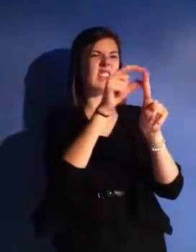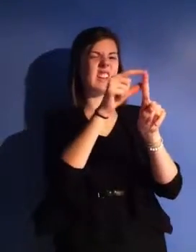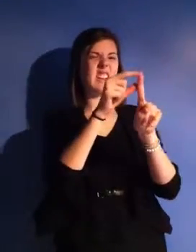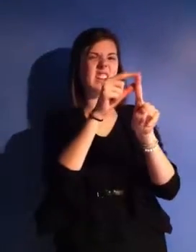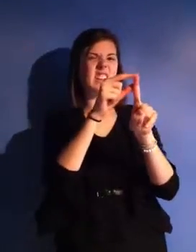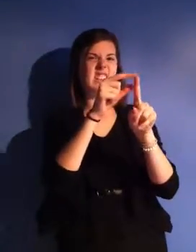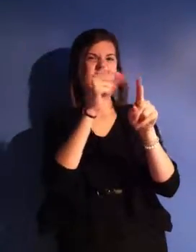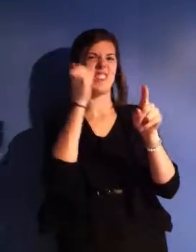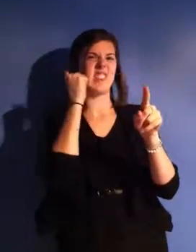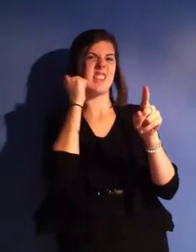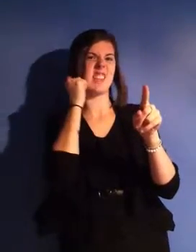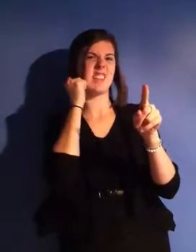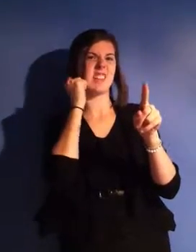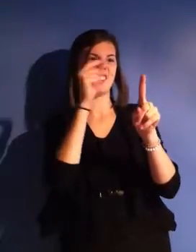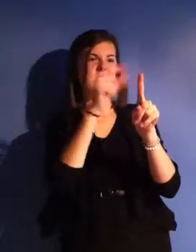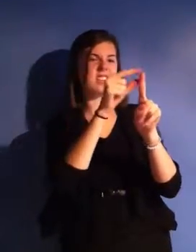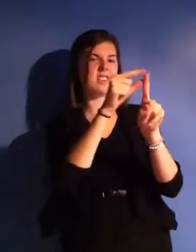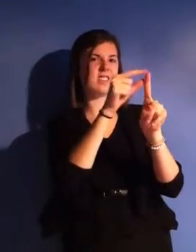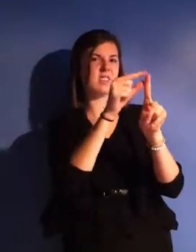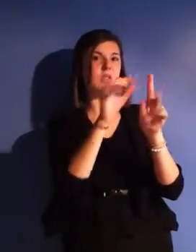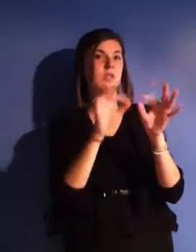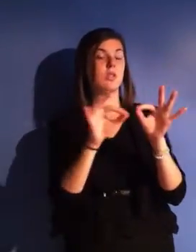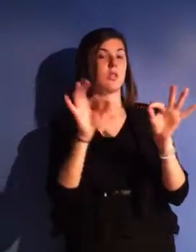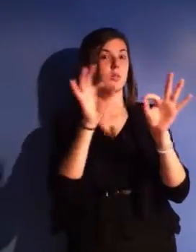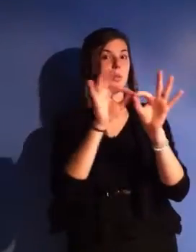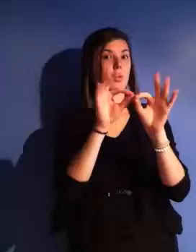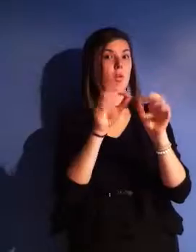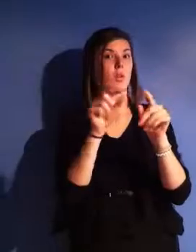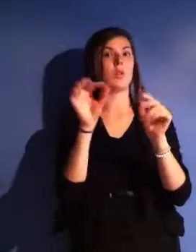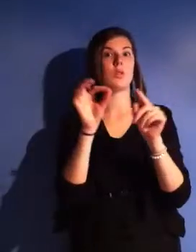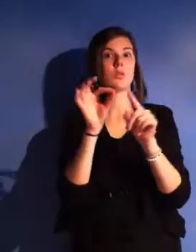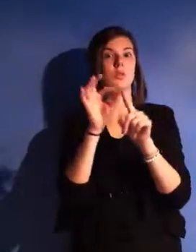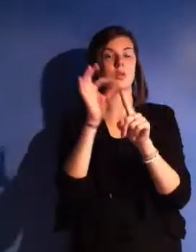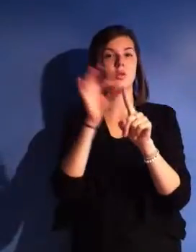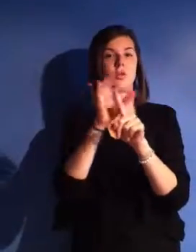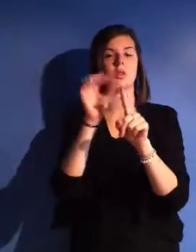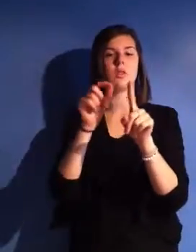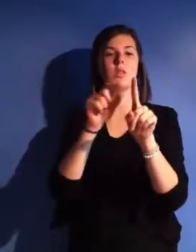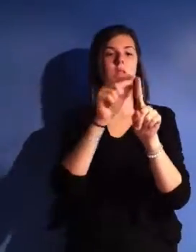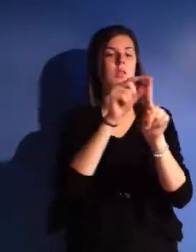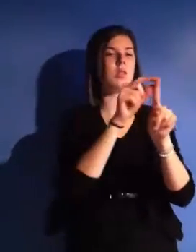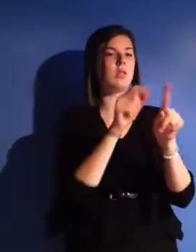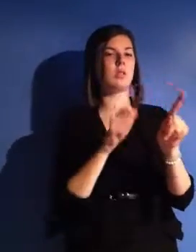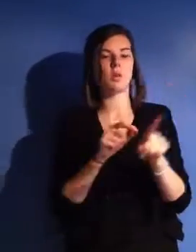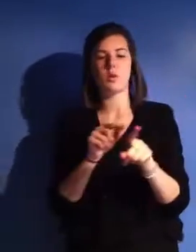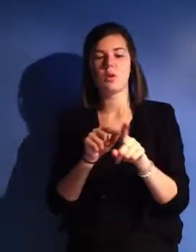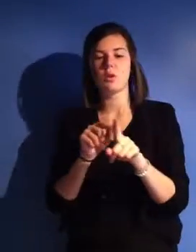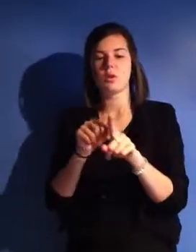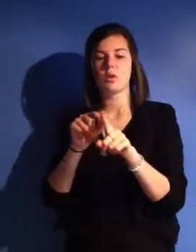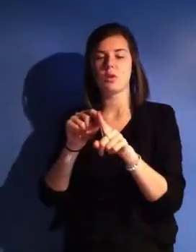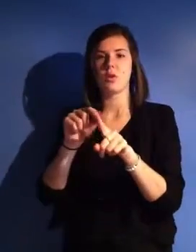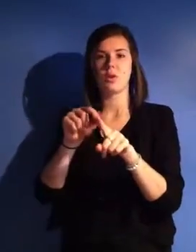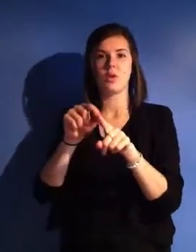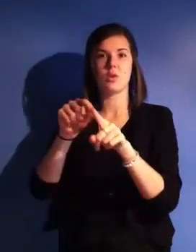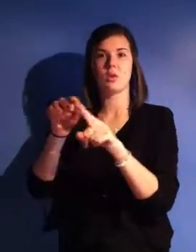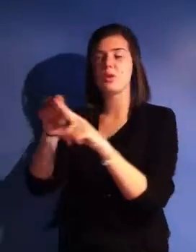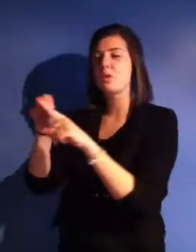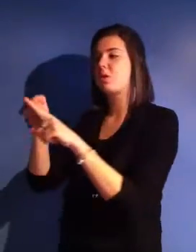it's going to be important when you're sewing that when you get to the top part and the needle doesn't go over the thick part